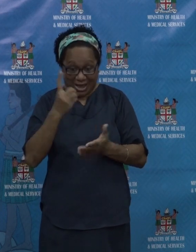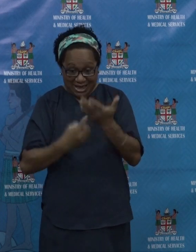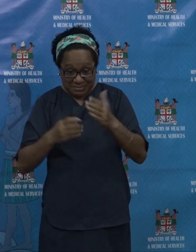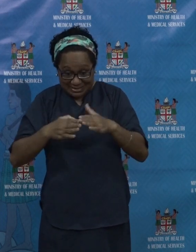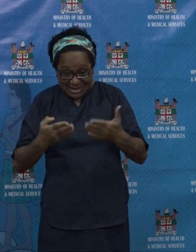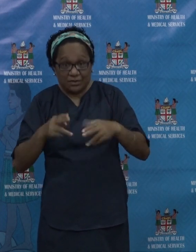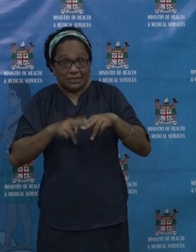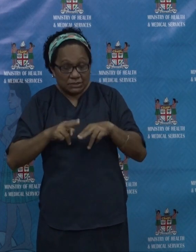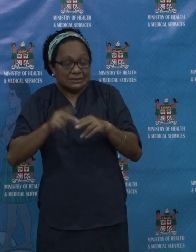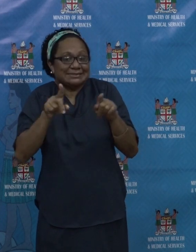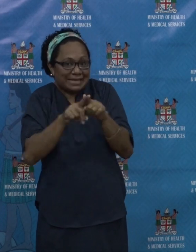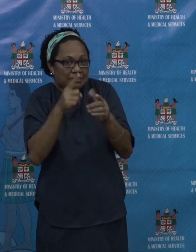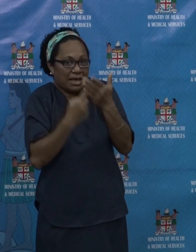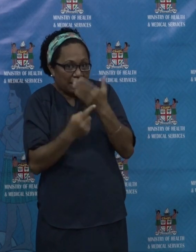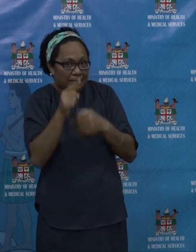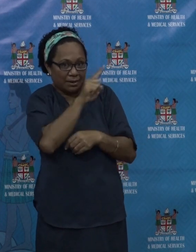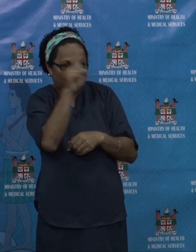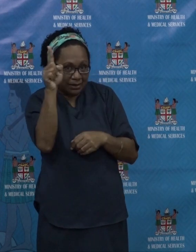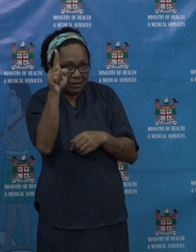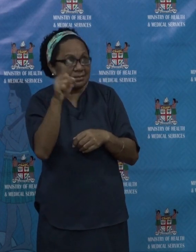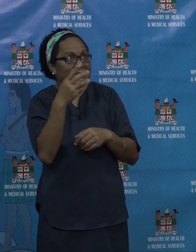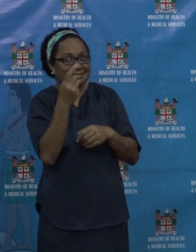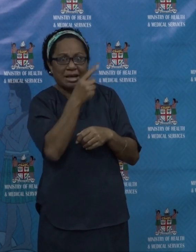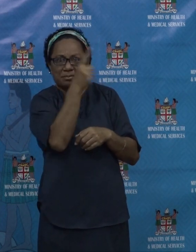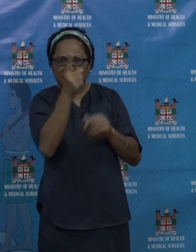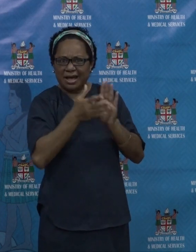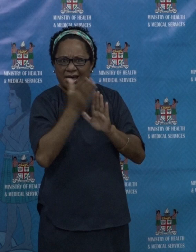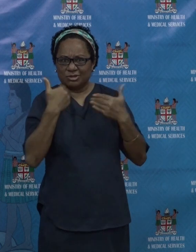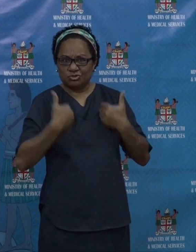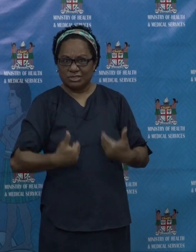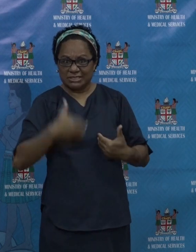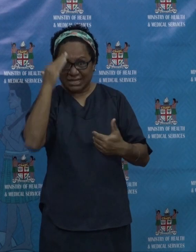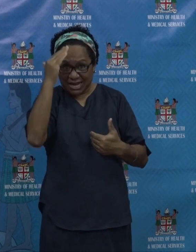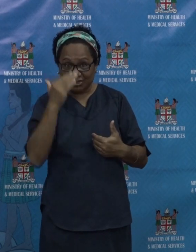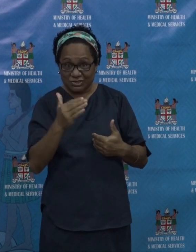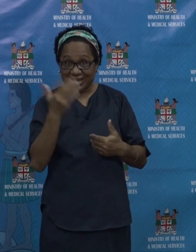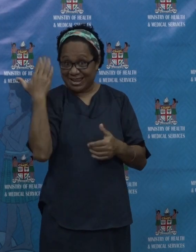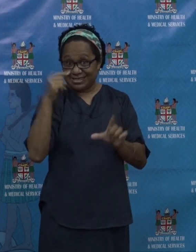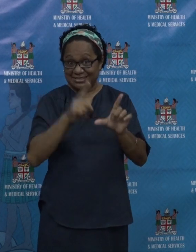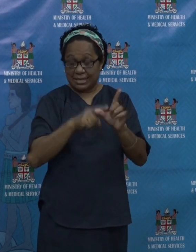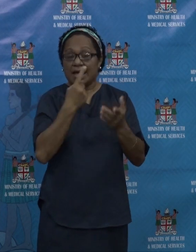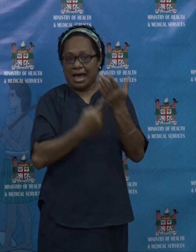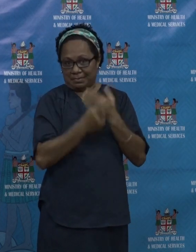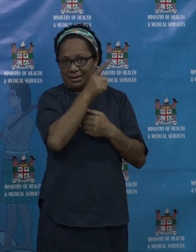countries, including high-income countries, since the start of this pandemic last year.